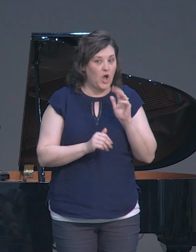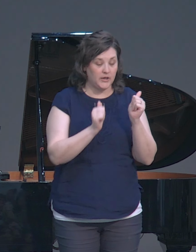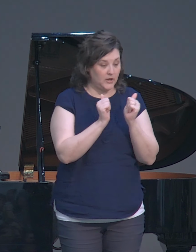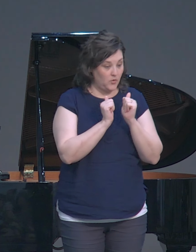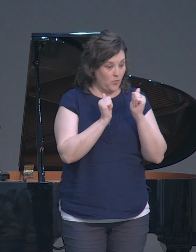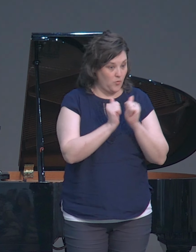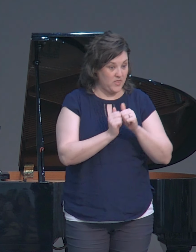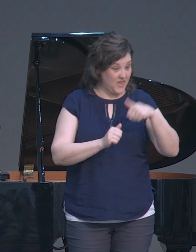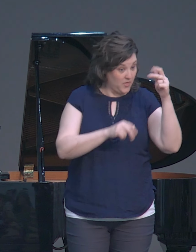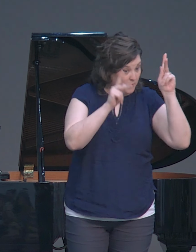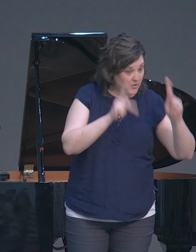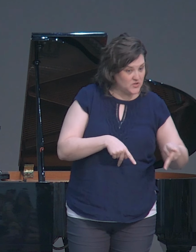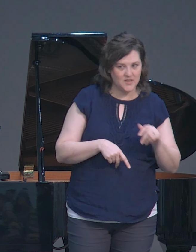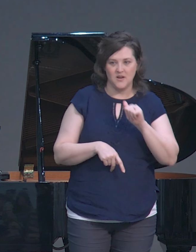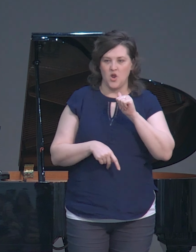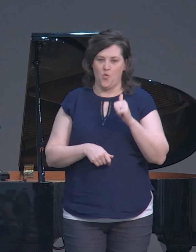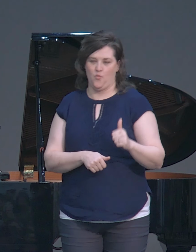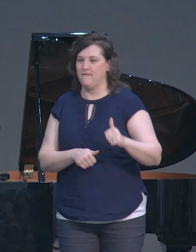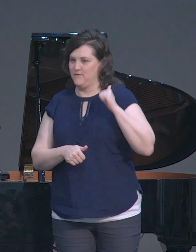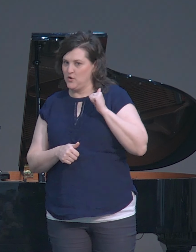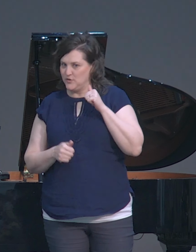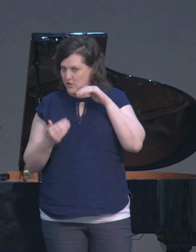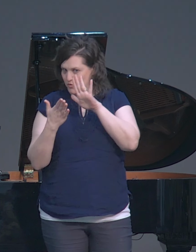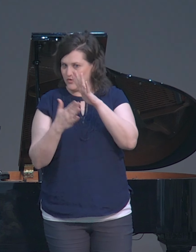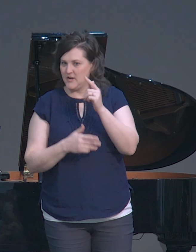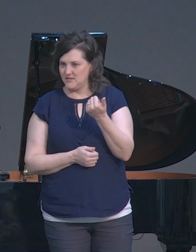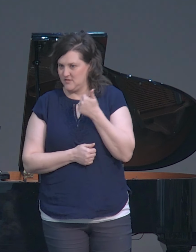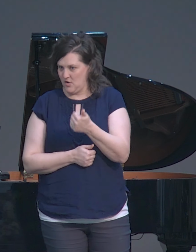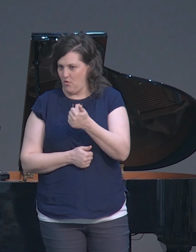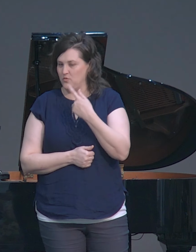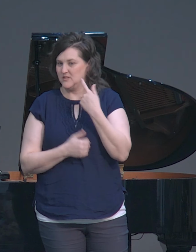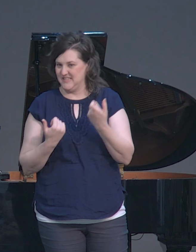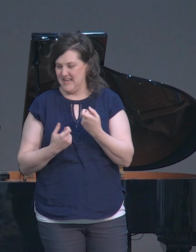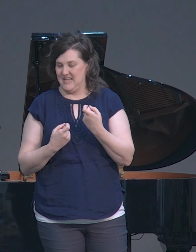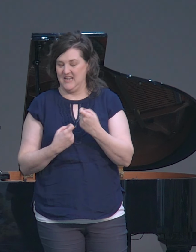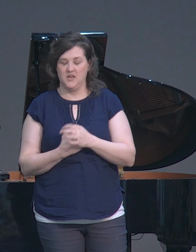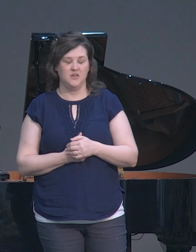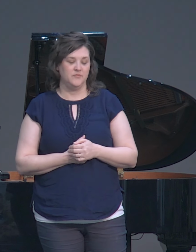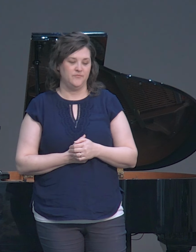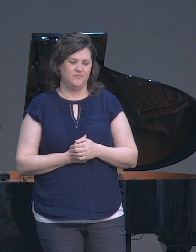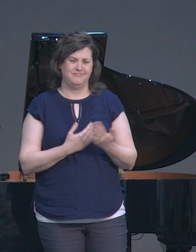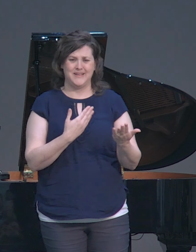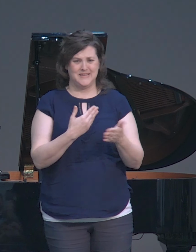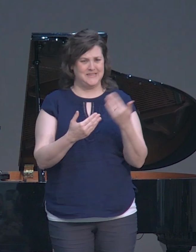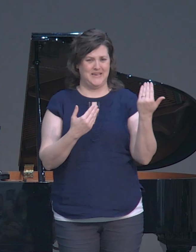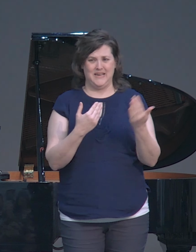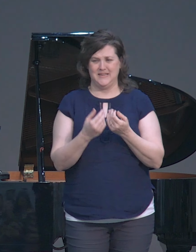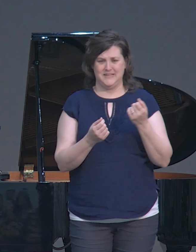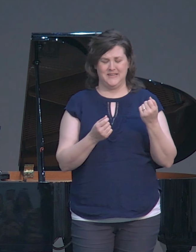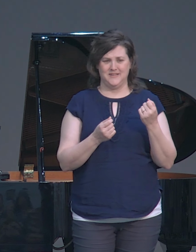addressing your own sin. It's so easy to miss the way Jesus is using the word hypocrite.